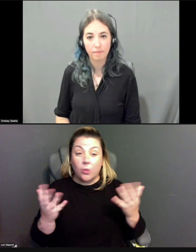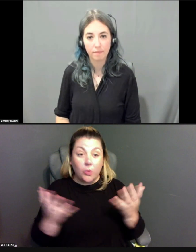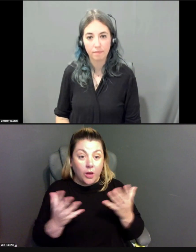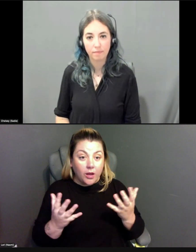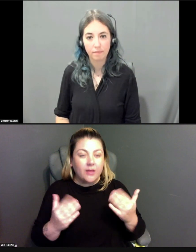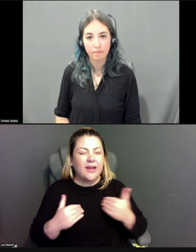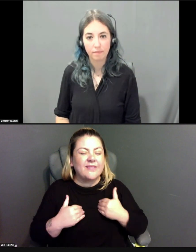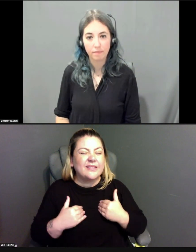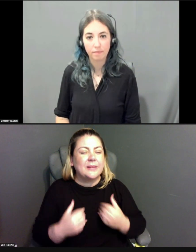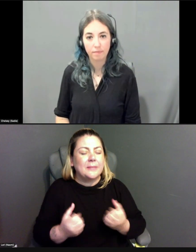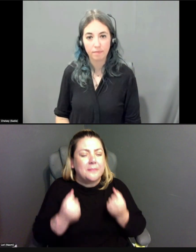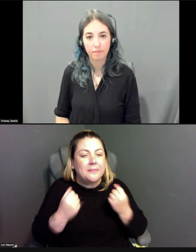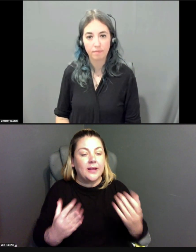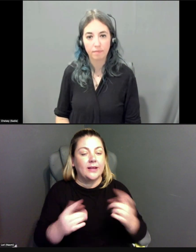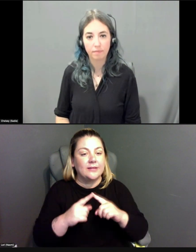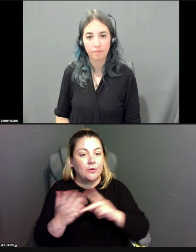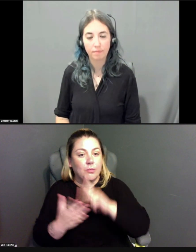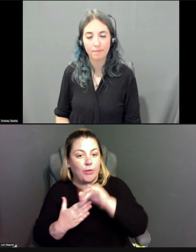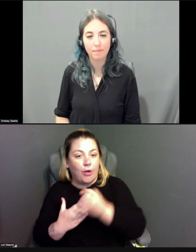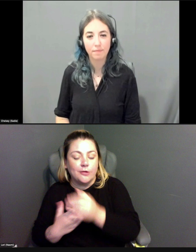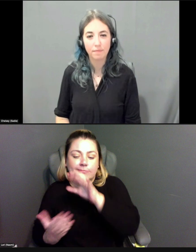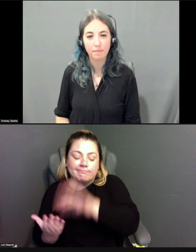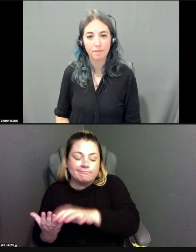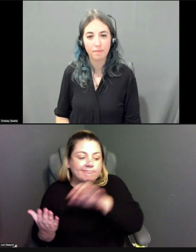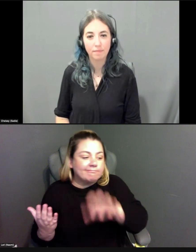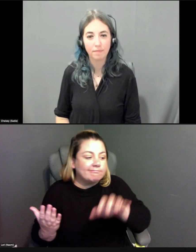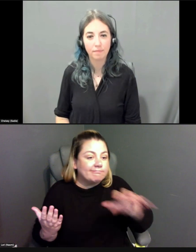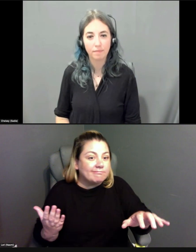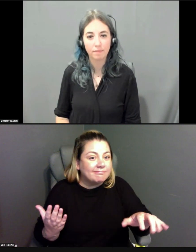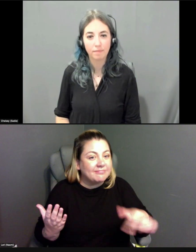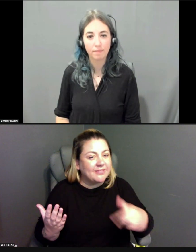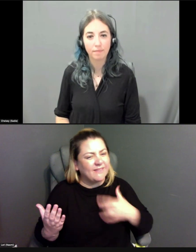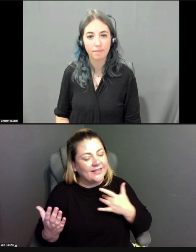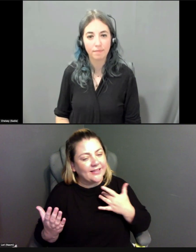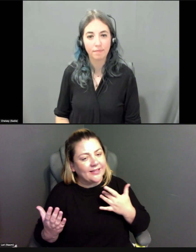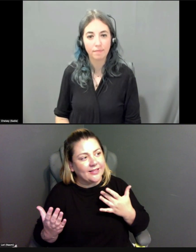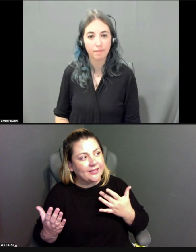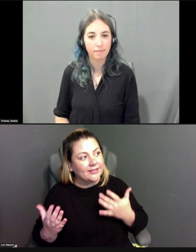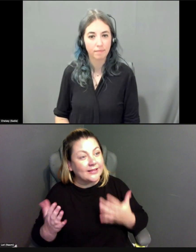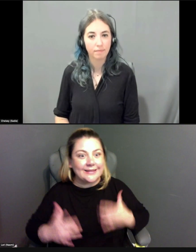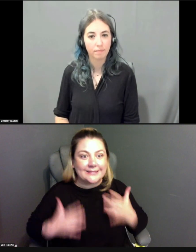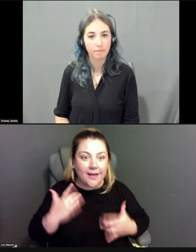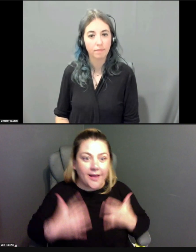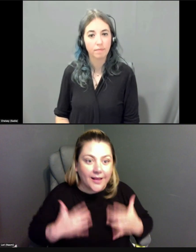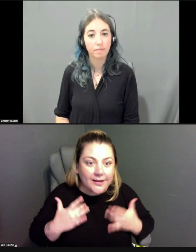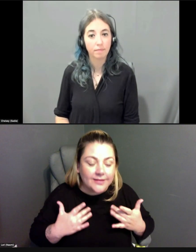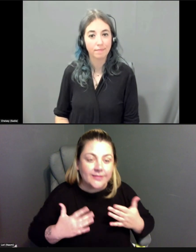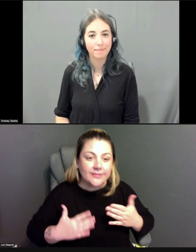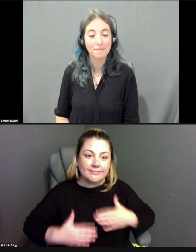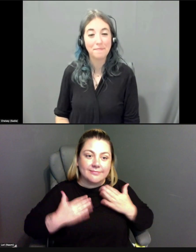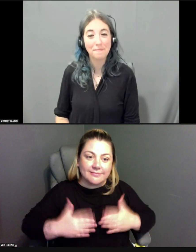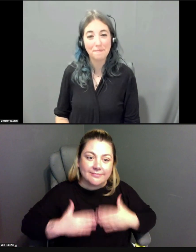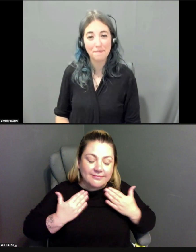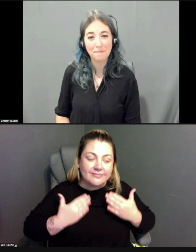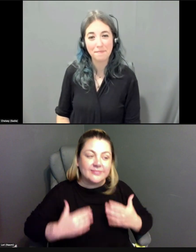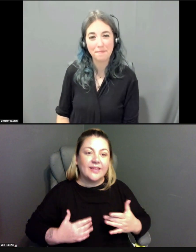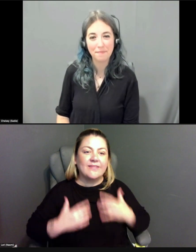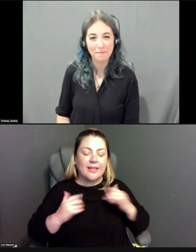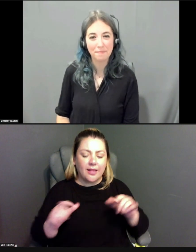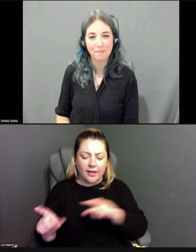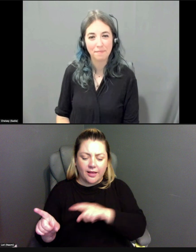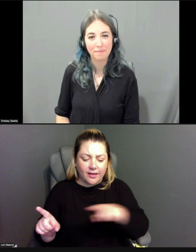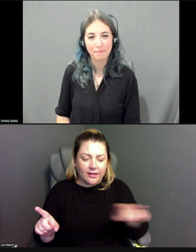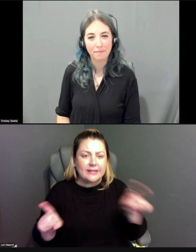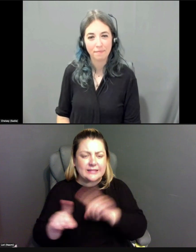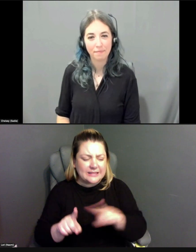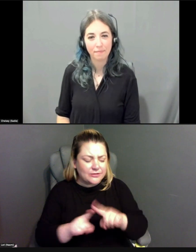bunch of different projects that I'm excited about and that also feel like they align well